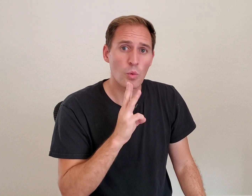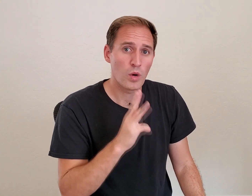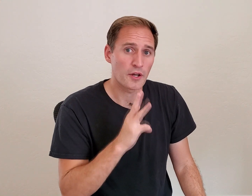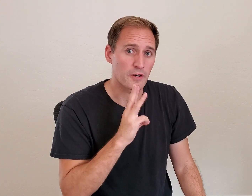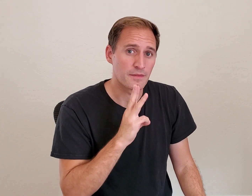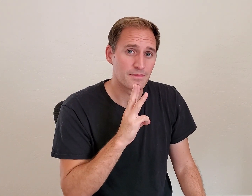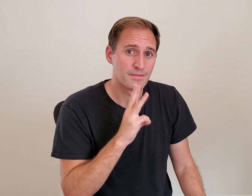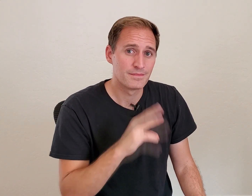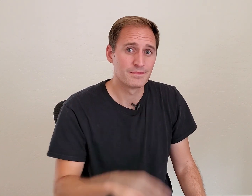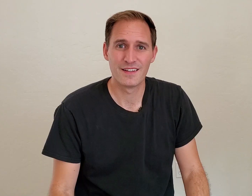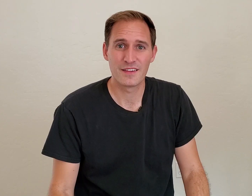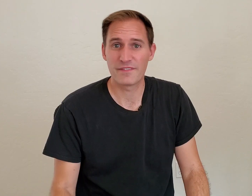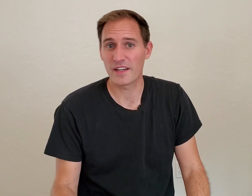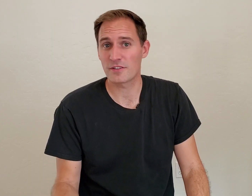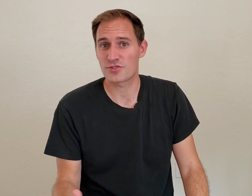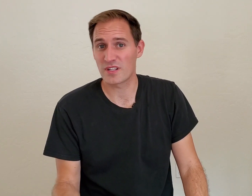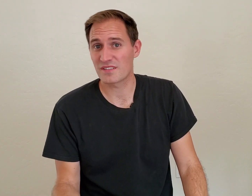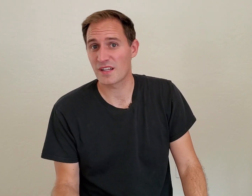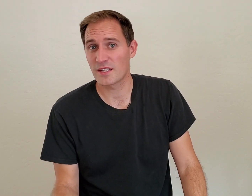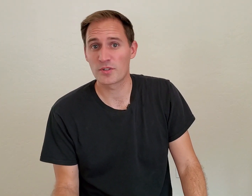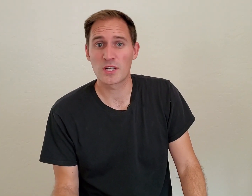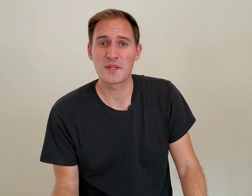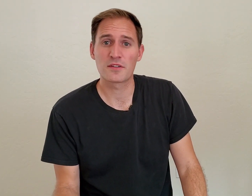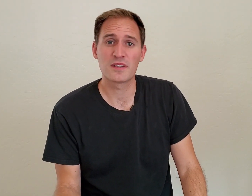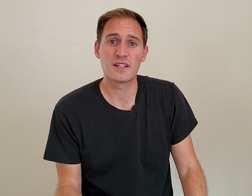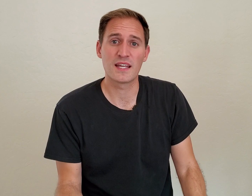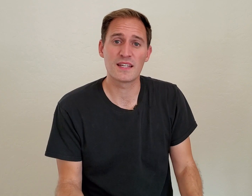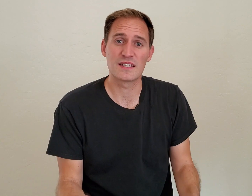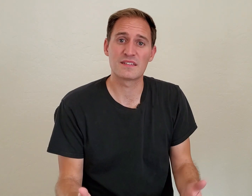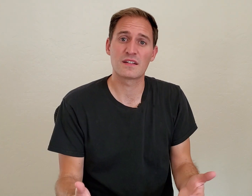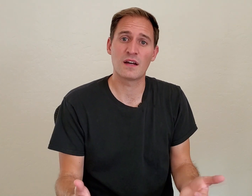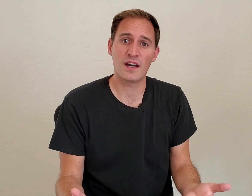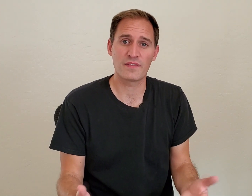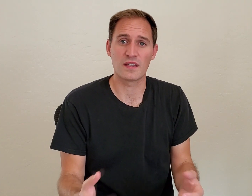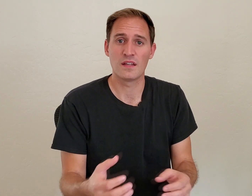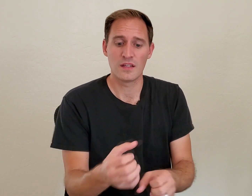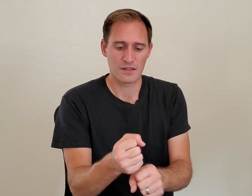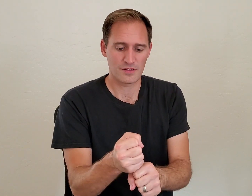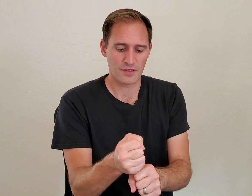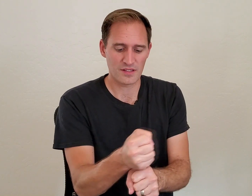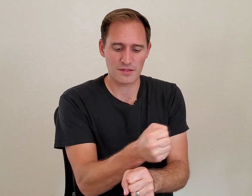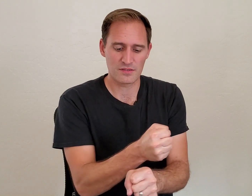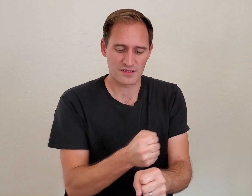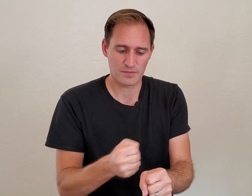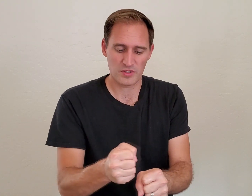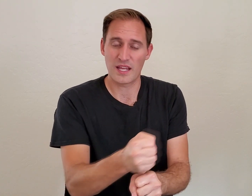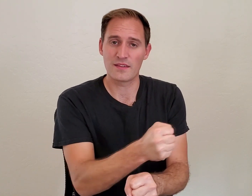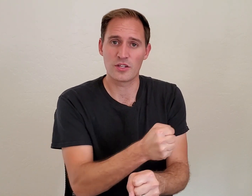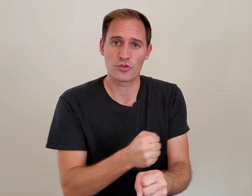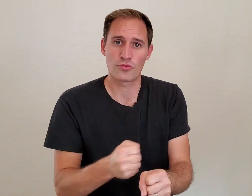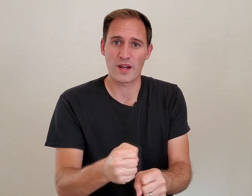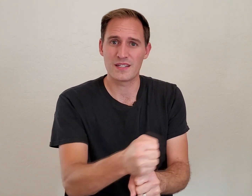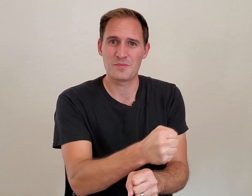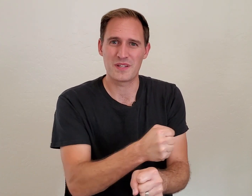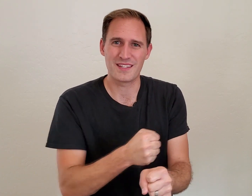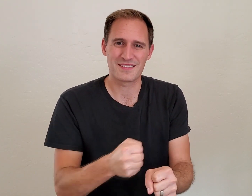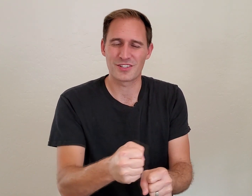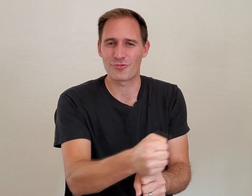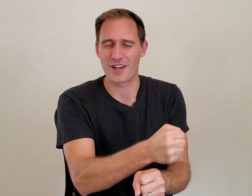Water. The final drink sign that we're going to be learning today is coffee. So this, you just pretend that you're grinding beans in a